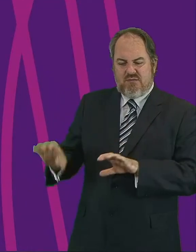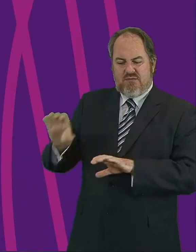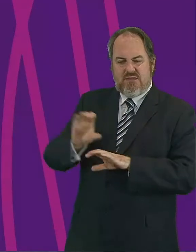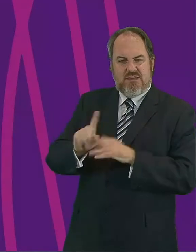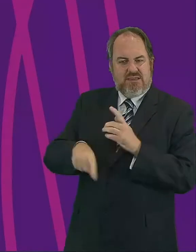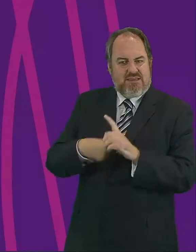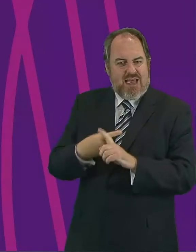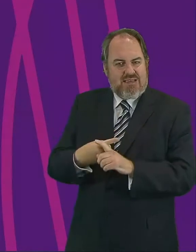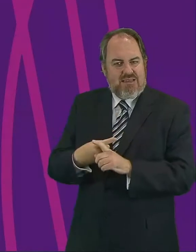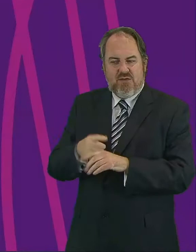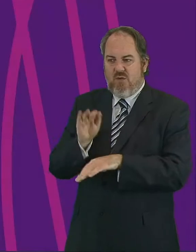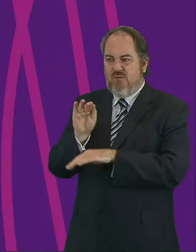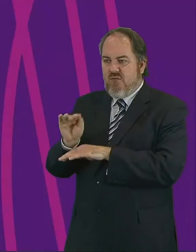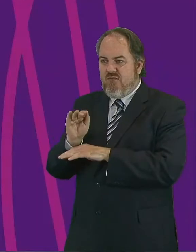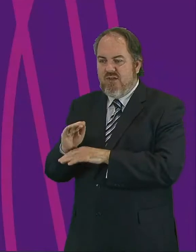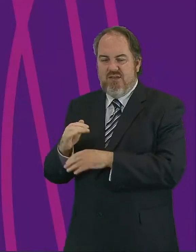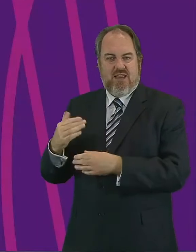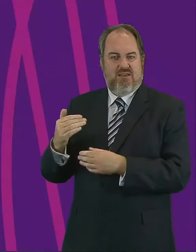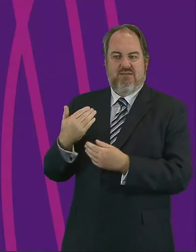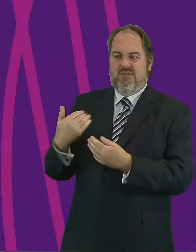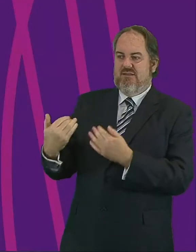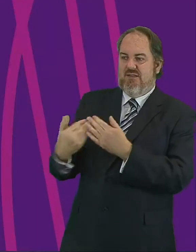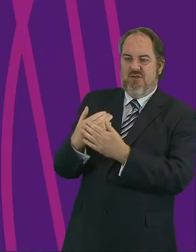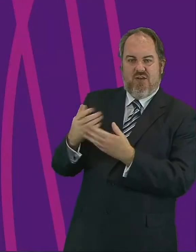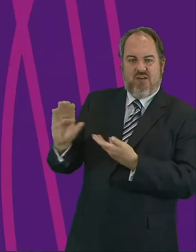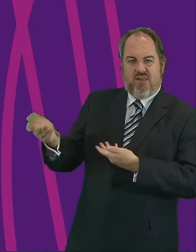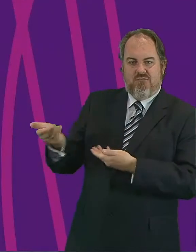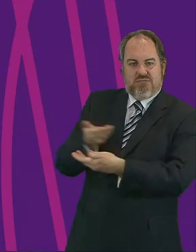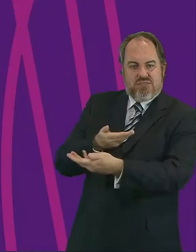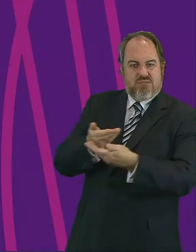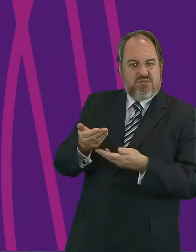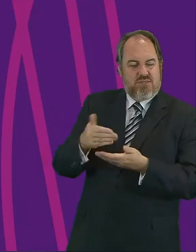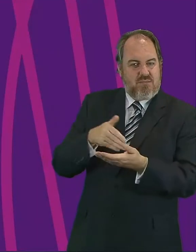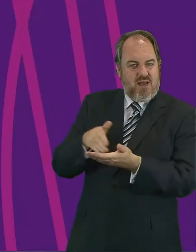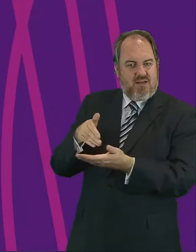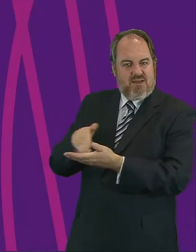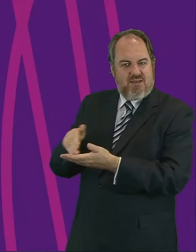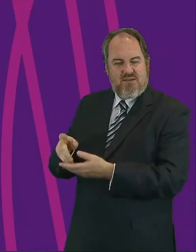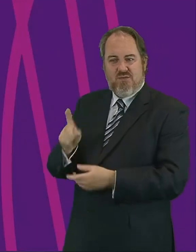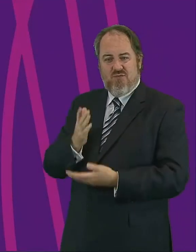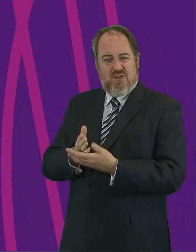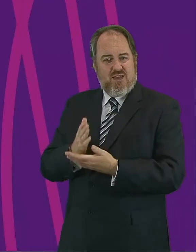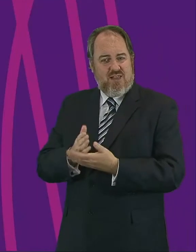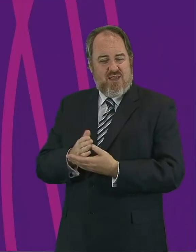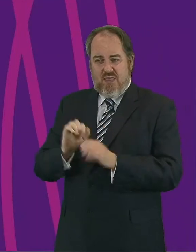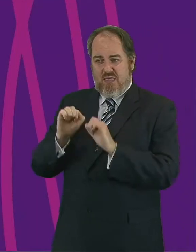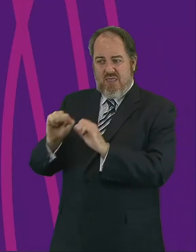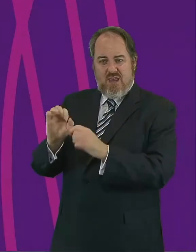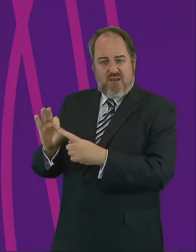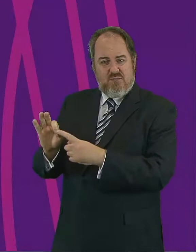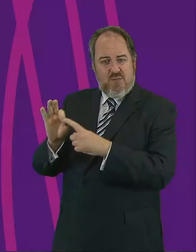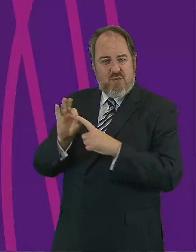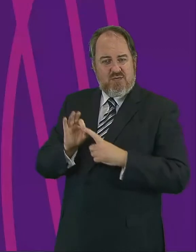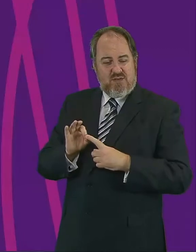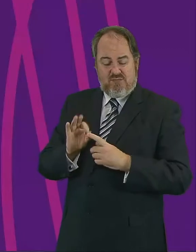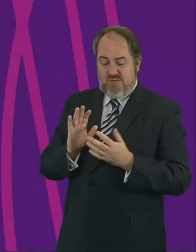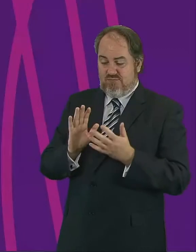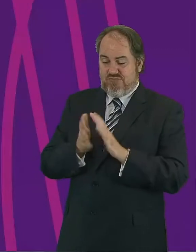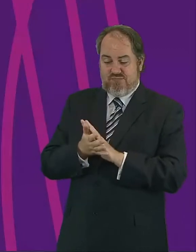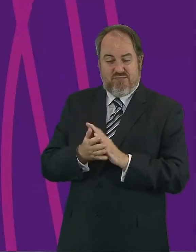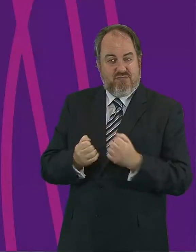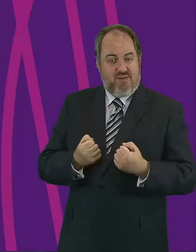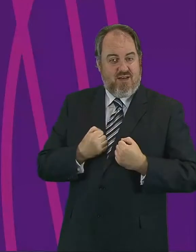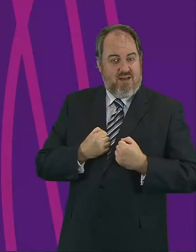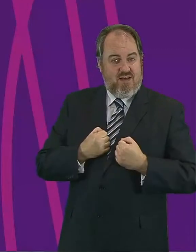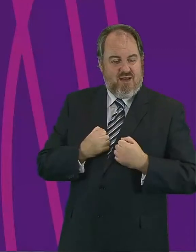people, or on regulations. In fact, Presiding Officer, the only certainty is that these new proposals would undermine the high quality and